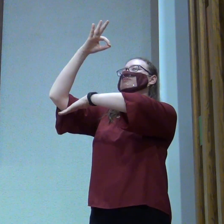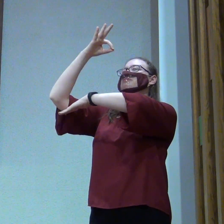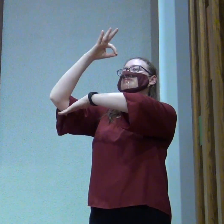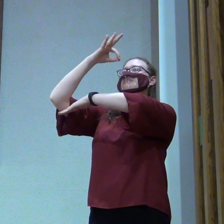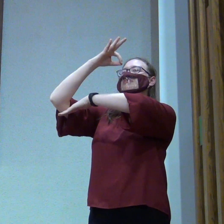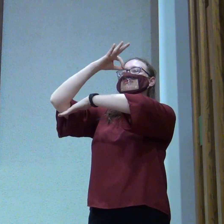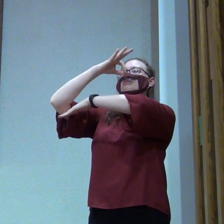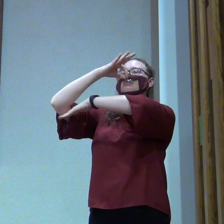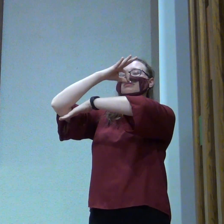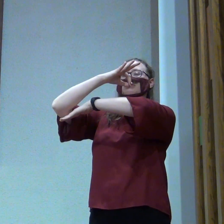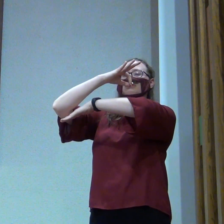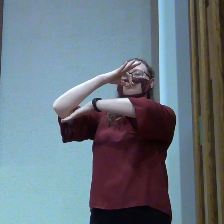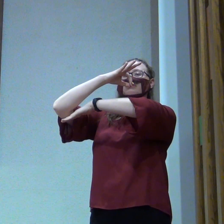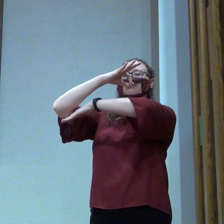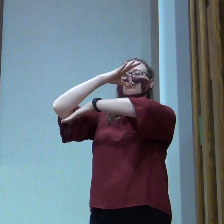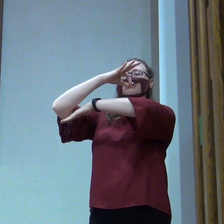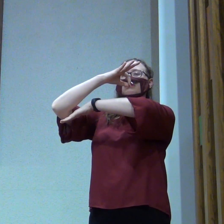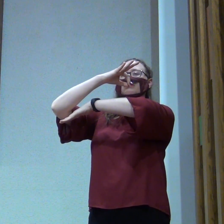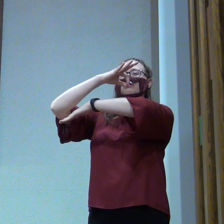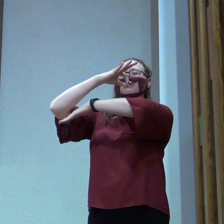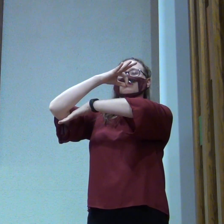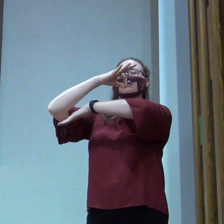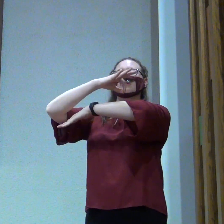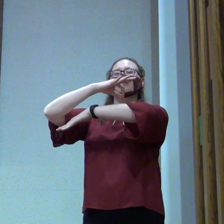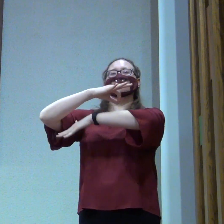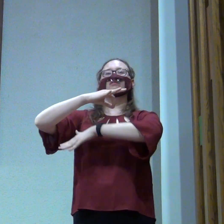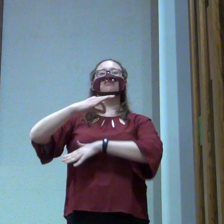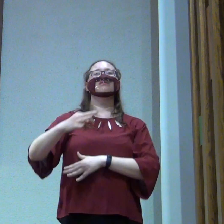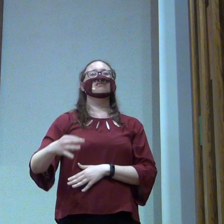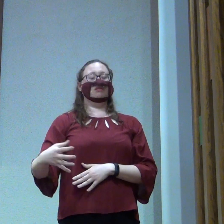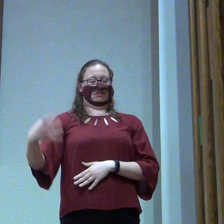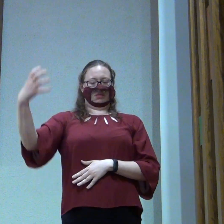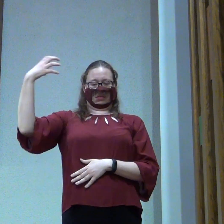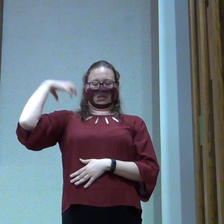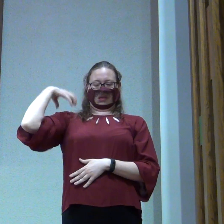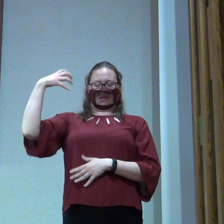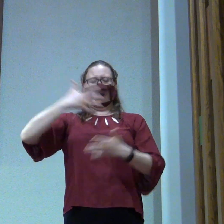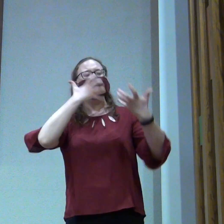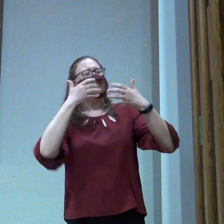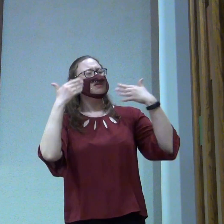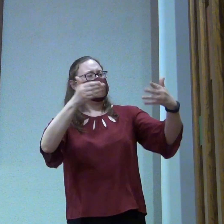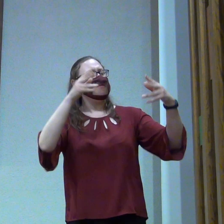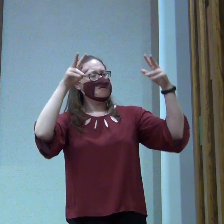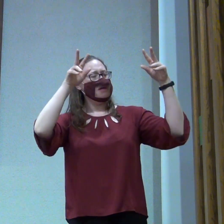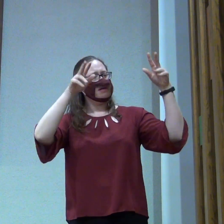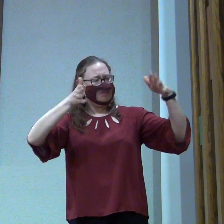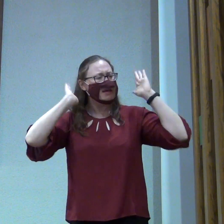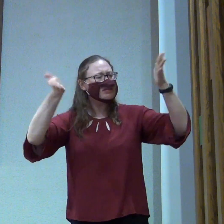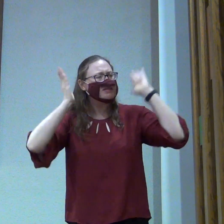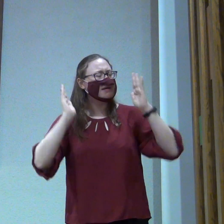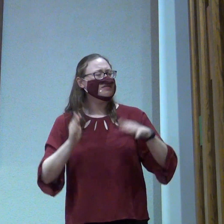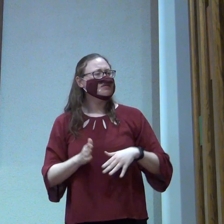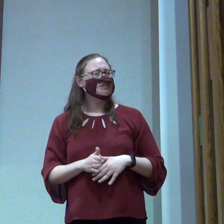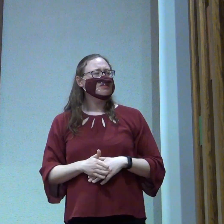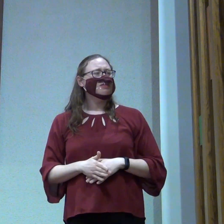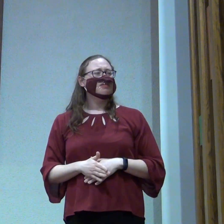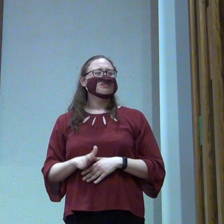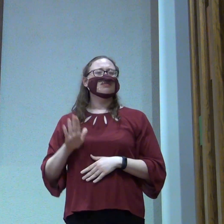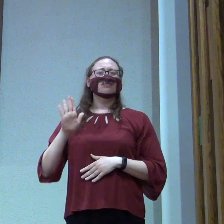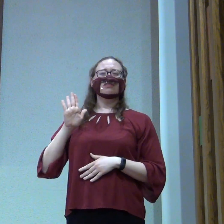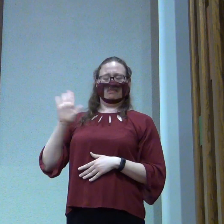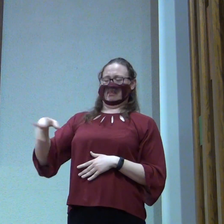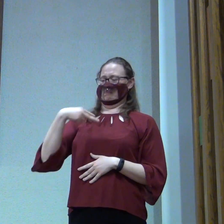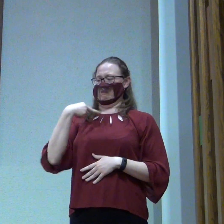Bare your heads, yelled the head of the camp. His voice was